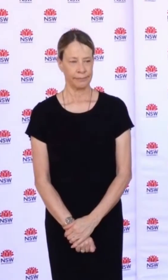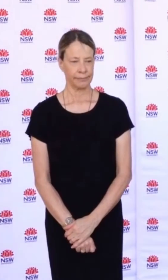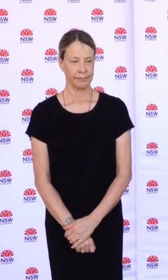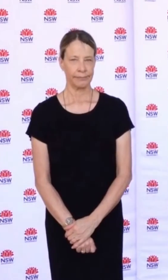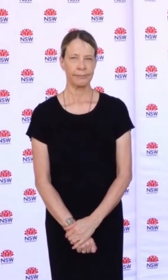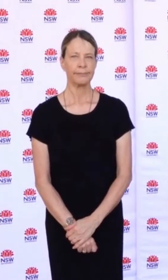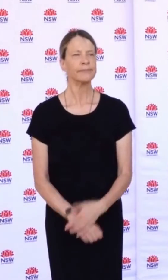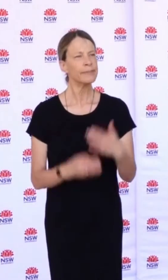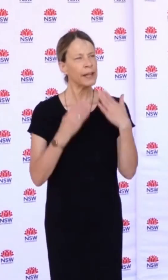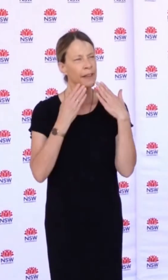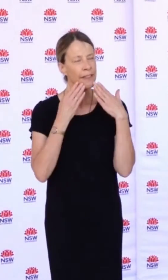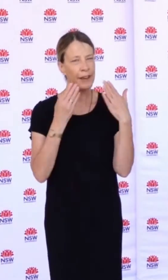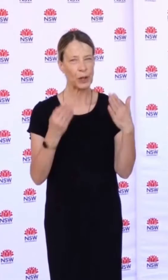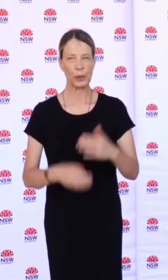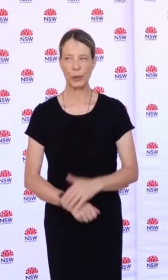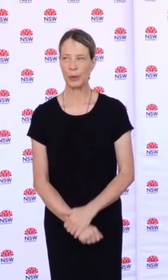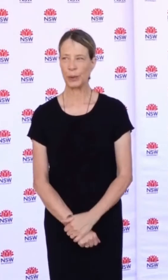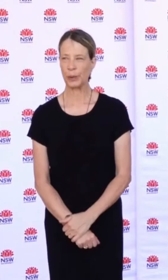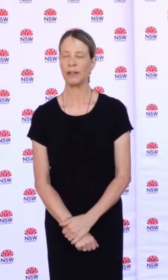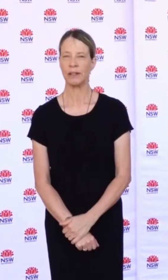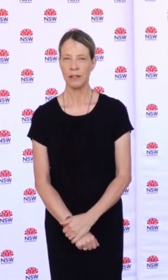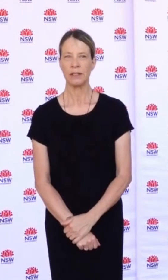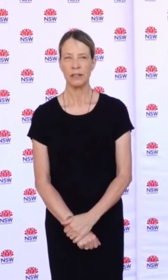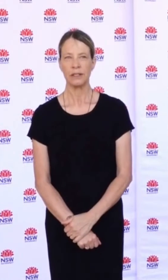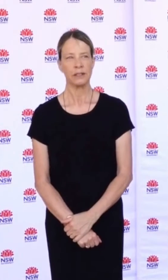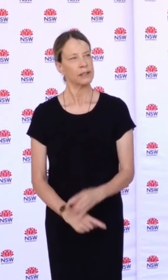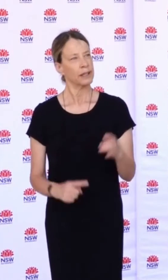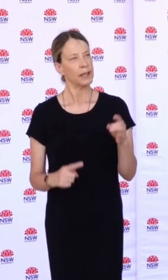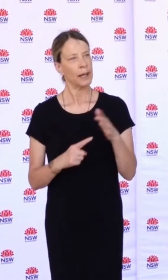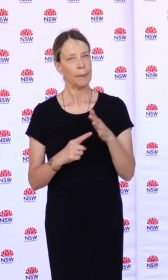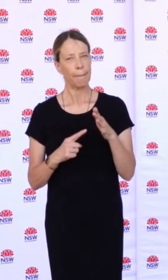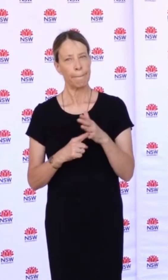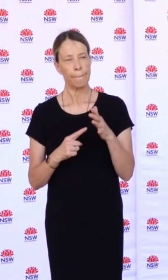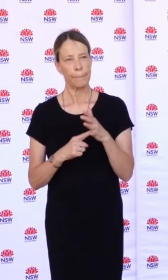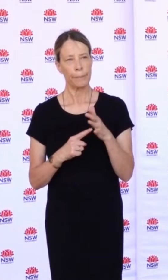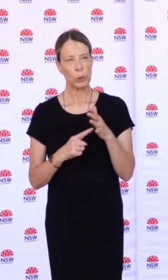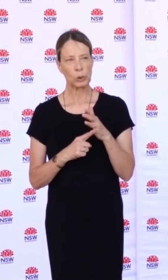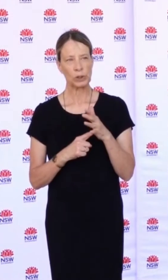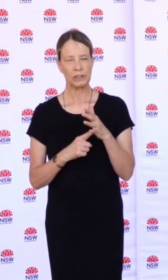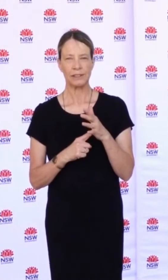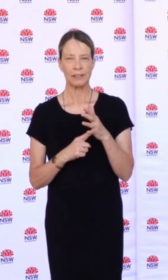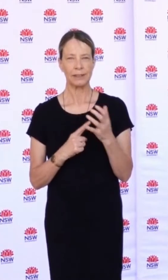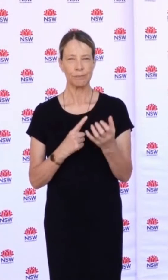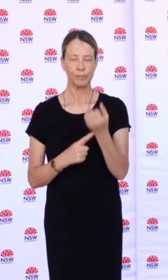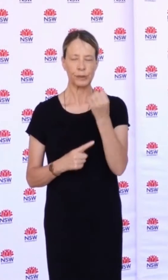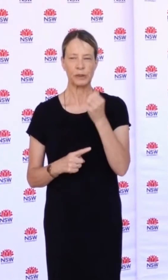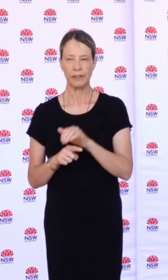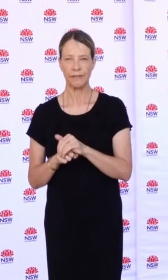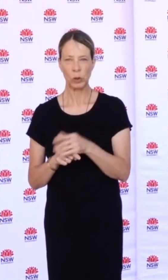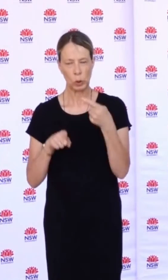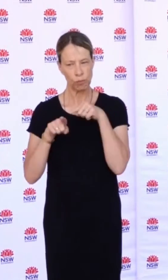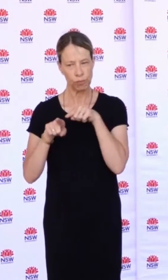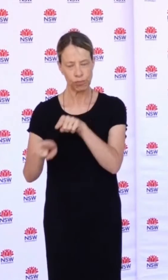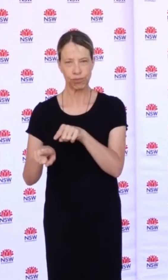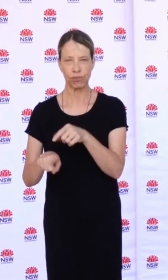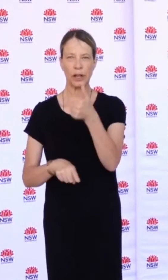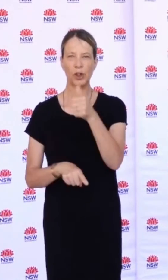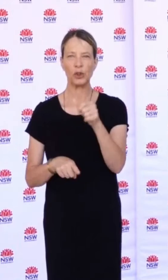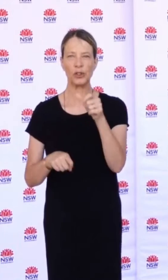Well, thanks everyone. We've hit a number of important milestones in relation to contact tracing and the use of the